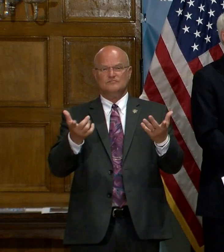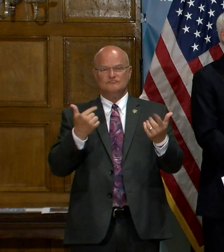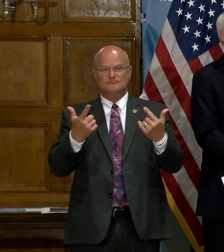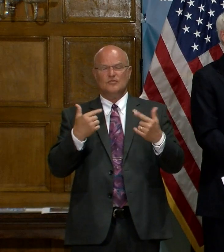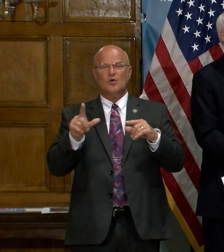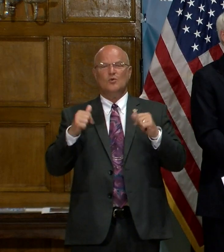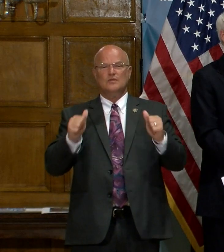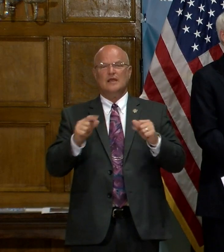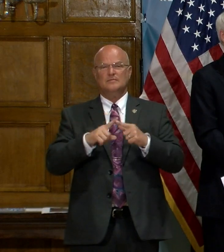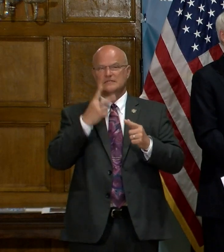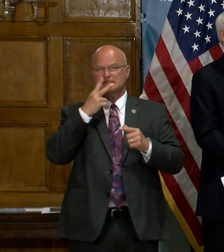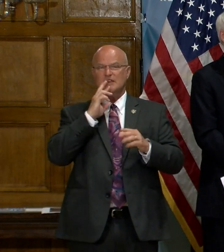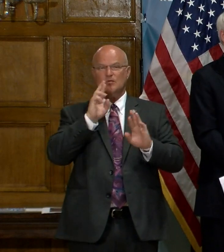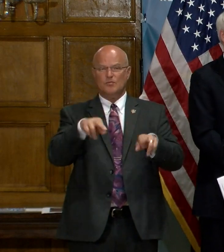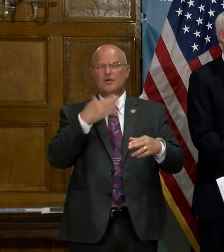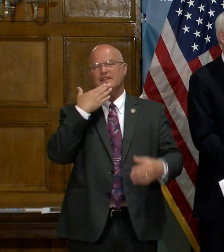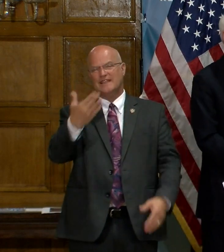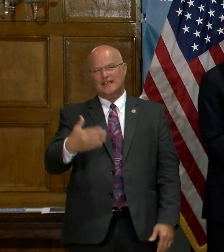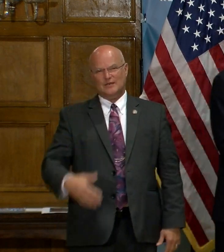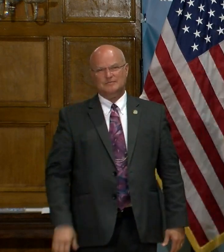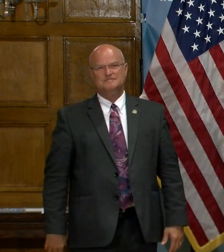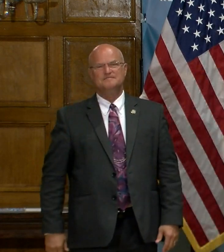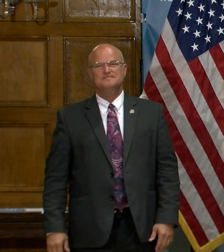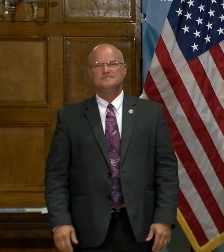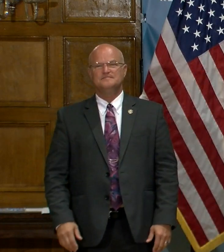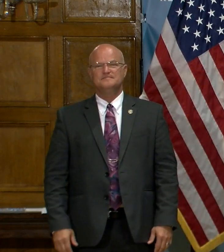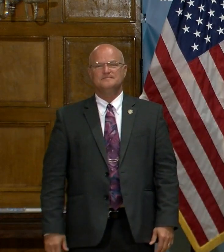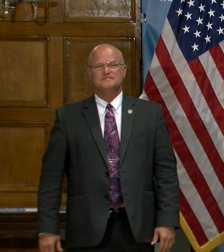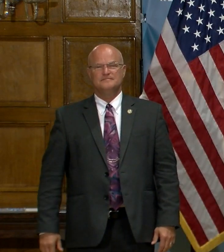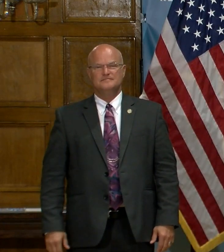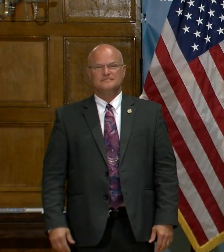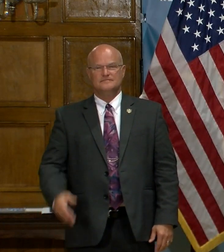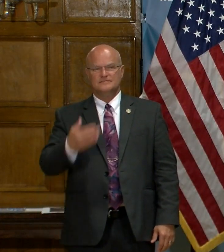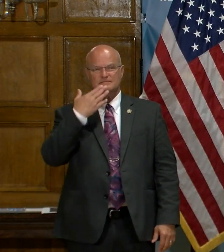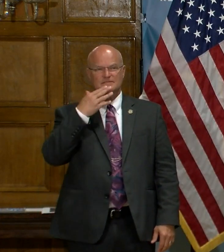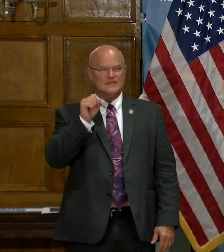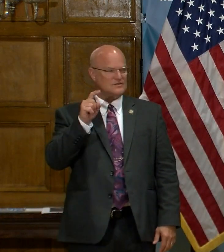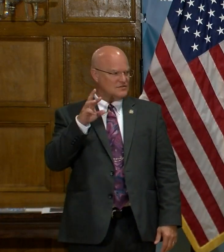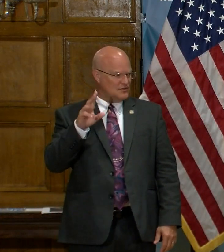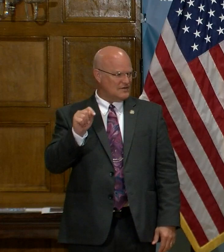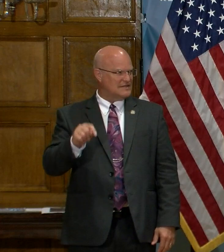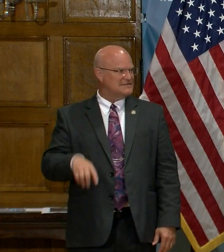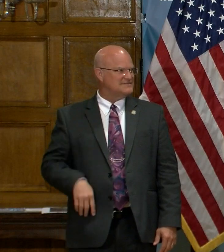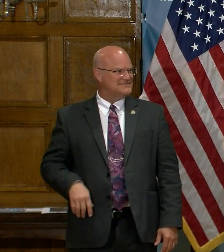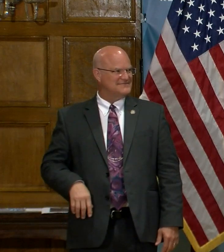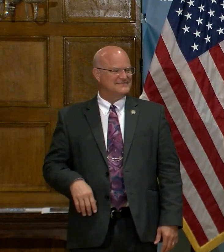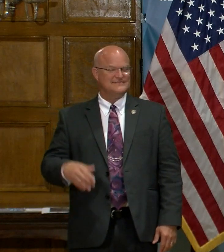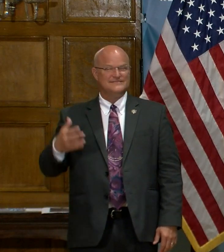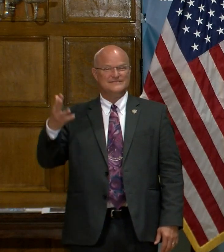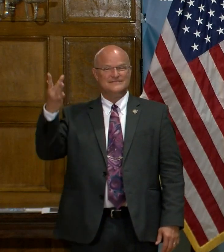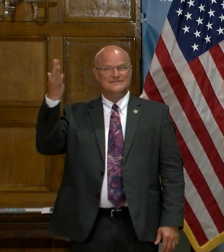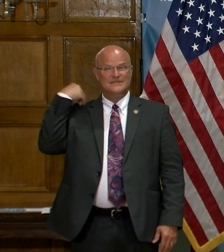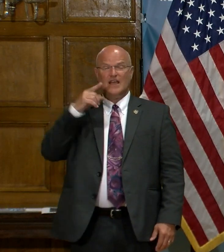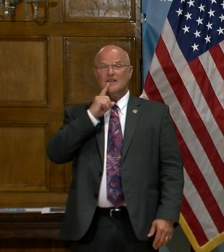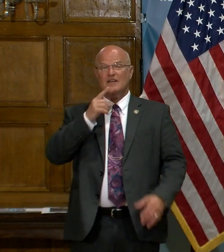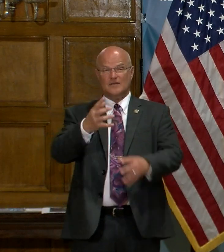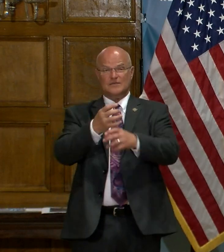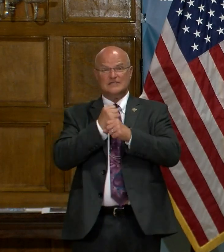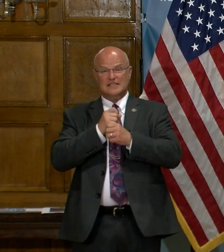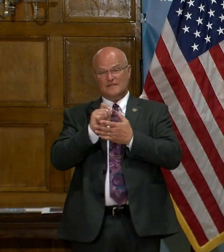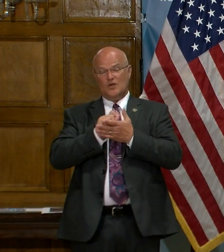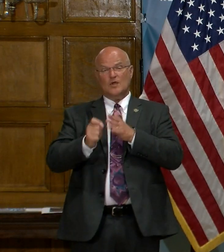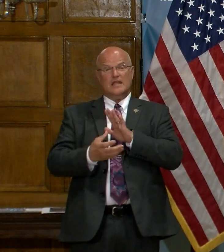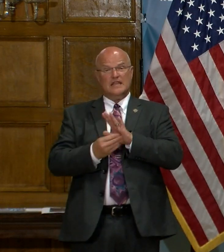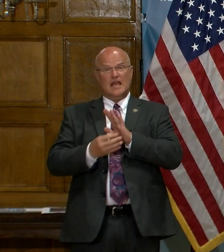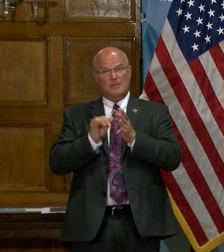away once you're able to see the report. Thank you. Thank you, Stuart. In the good old days, I would actually receive a